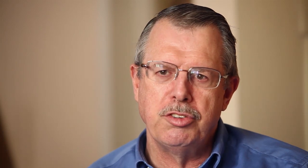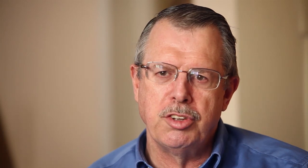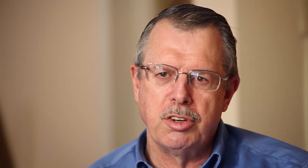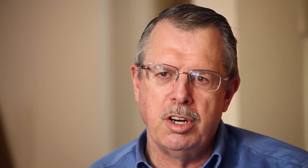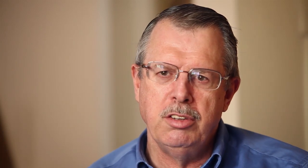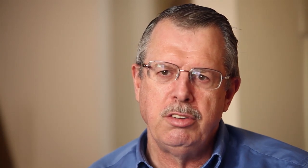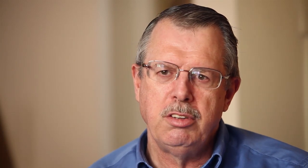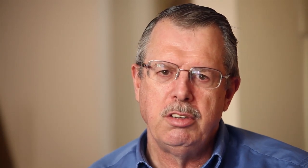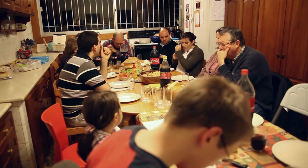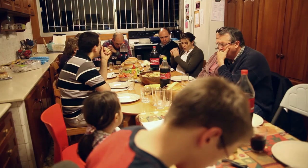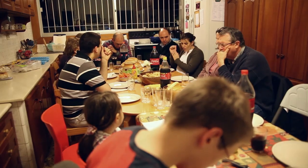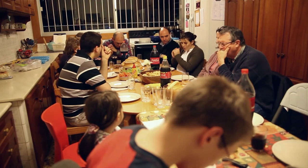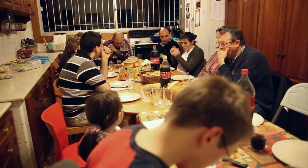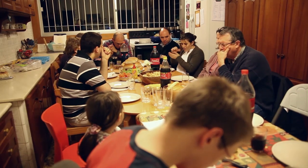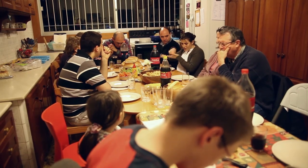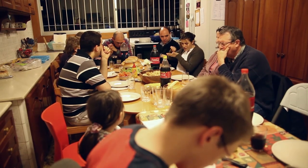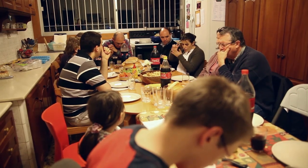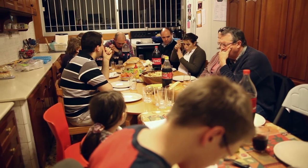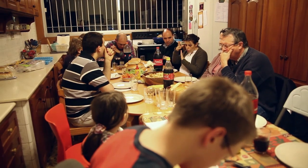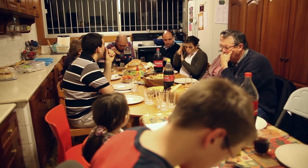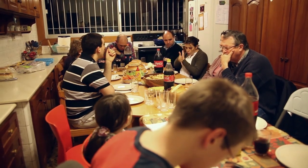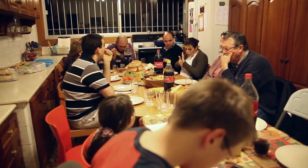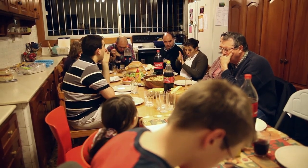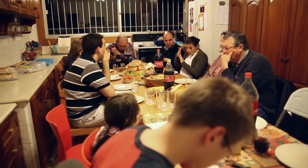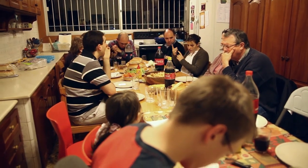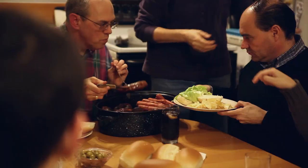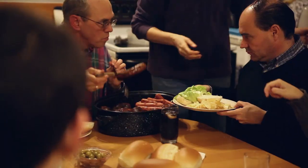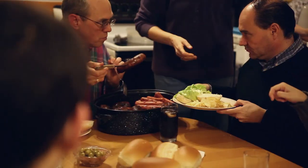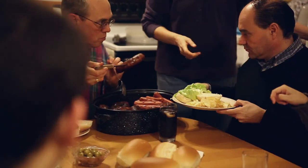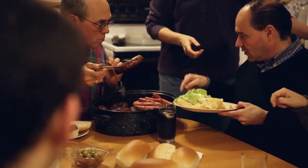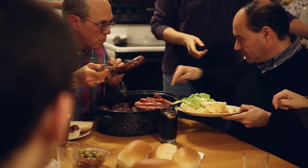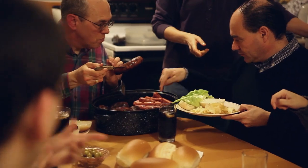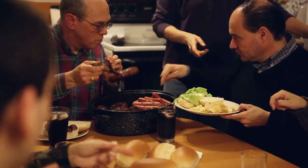in Christ. That kind of thing is transmitted without words.